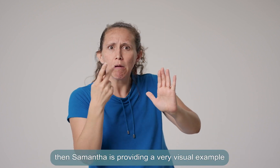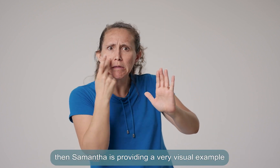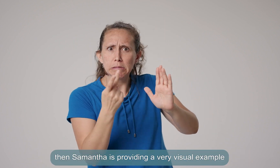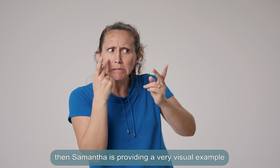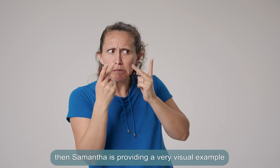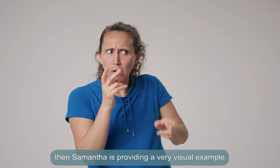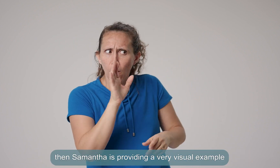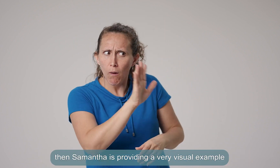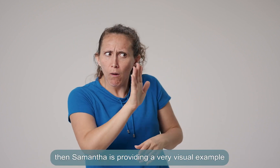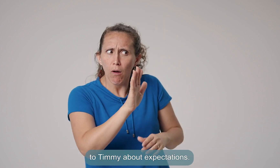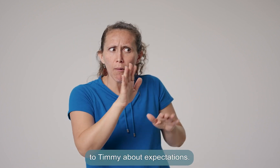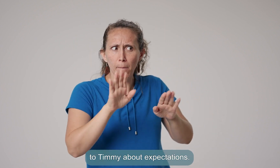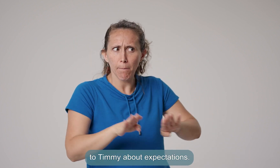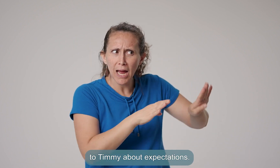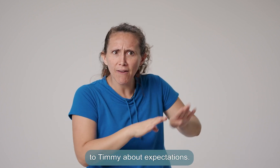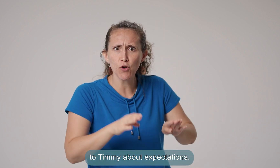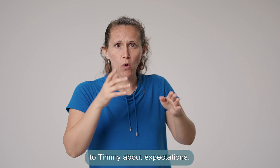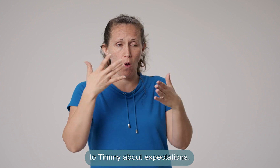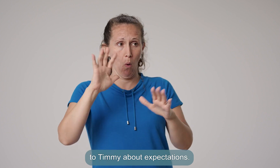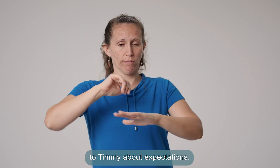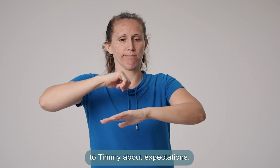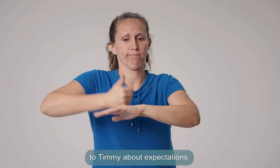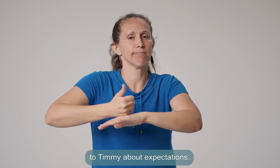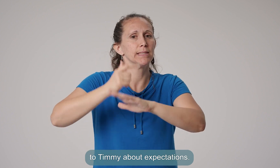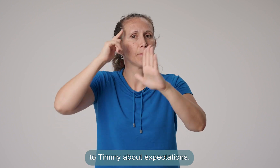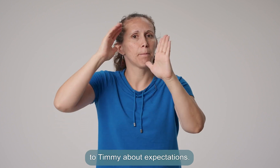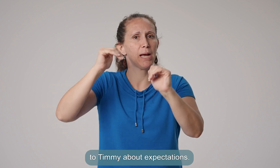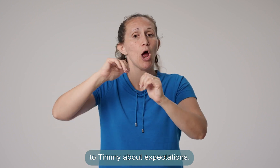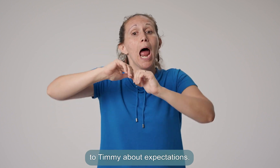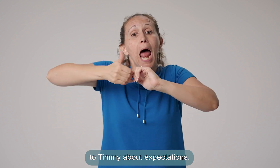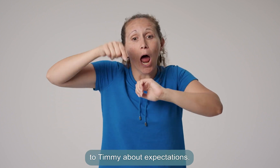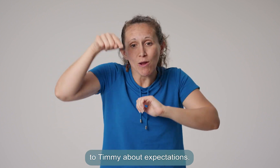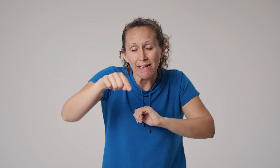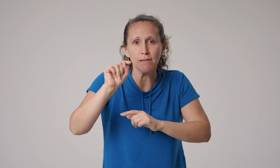very visual example to Timmy about expectations.